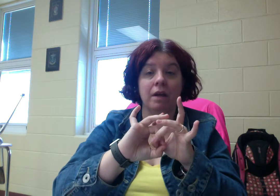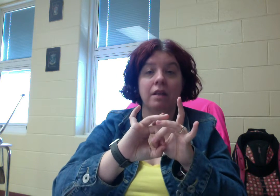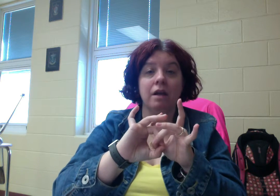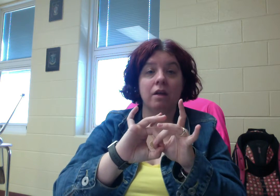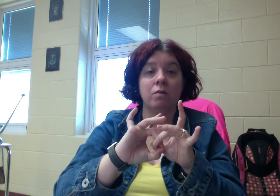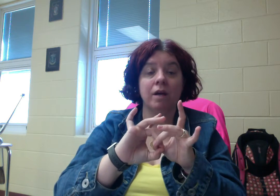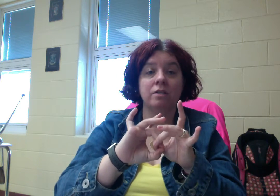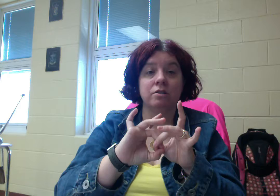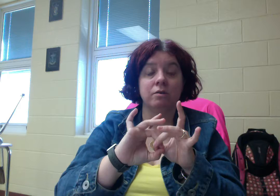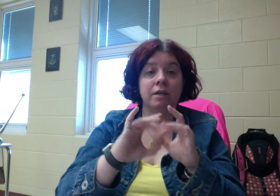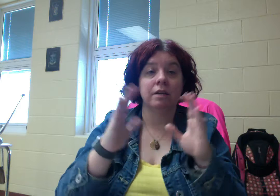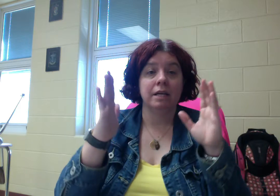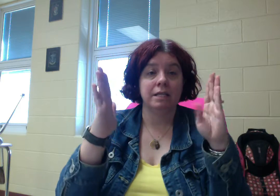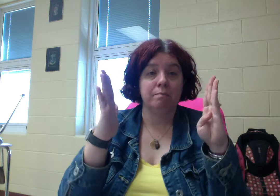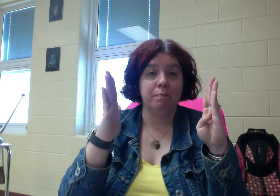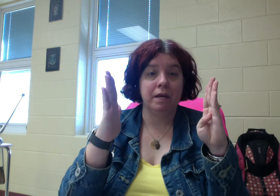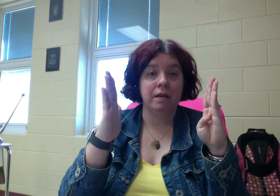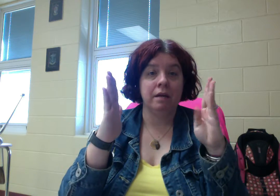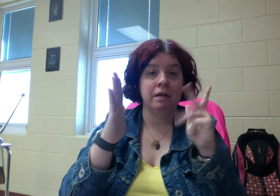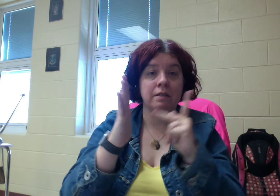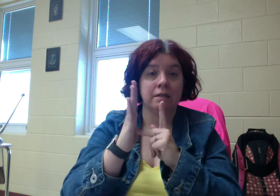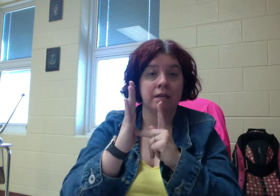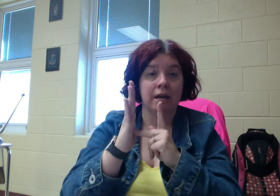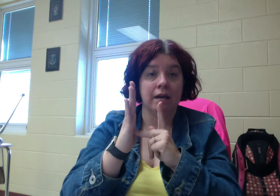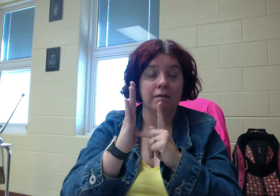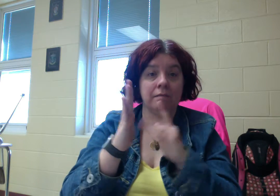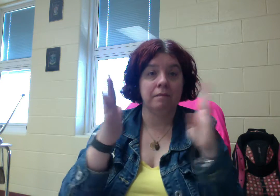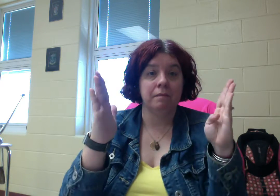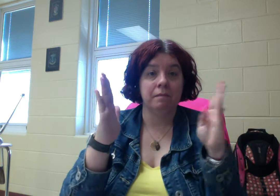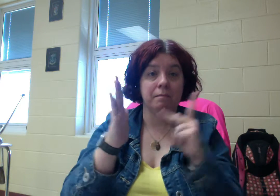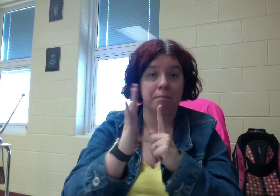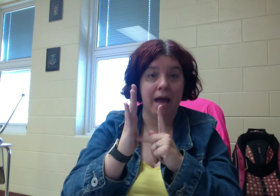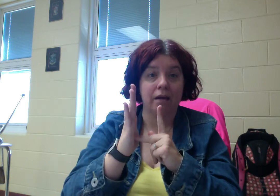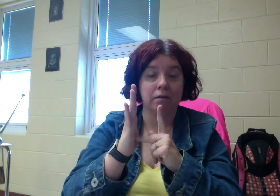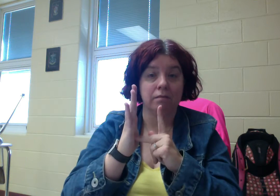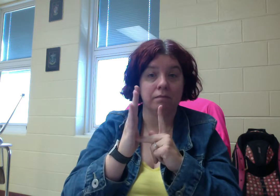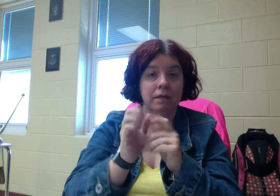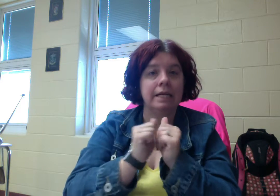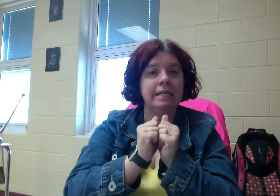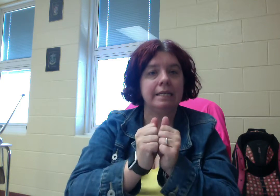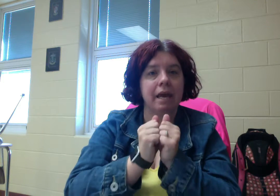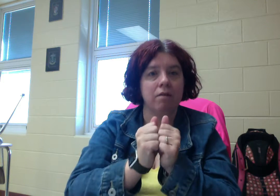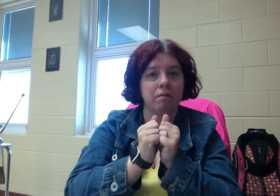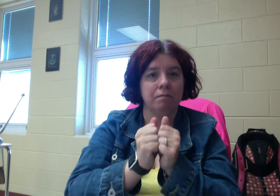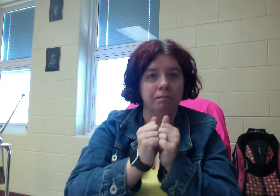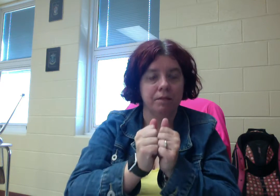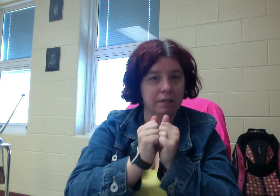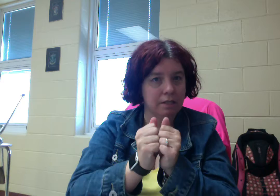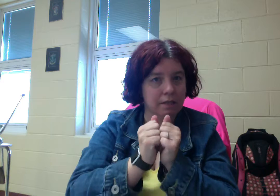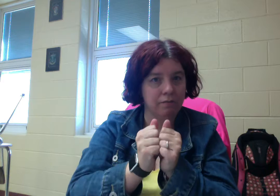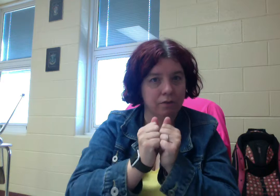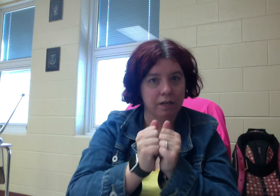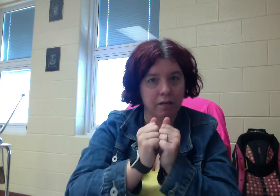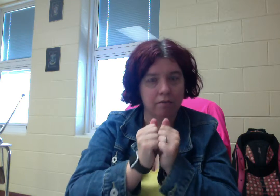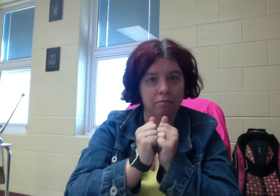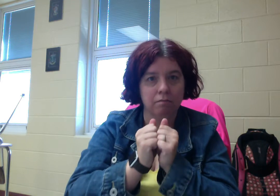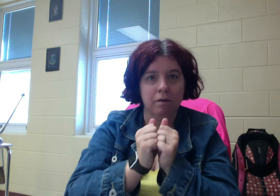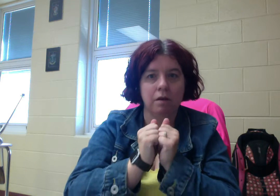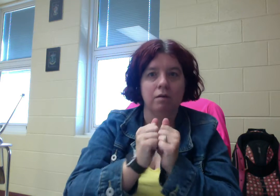The other way to do it is B to K, back together. This is the sign for together. Okay,